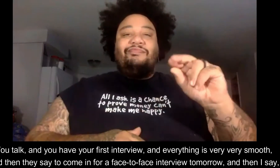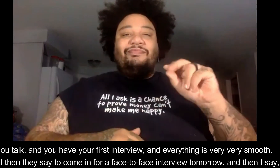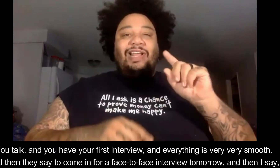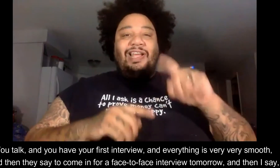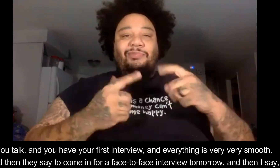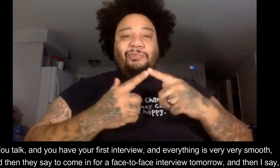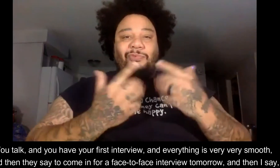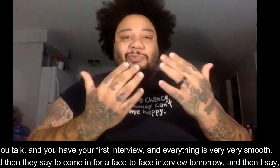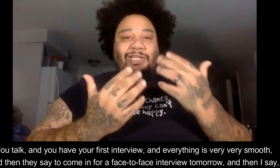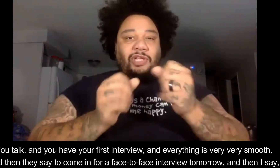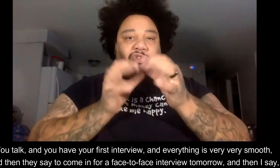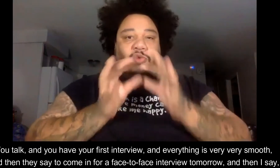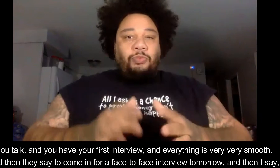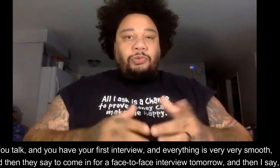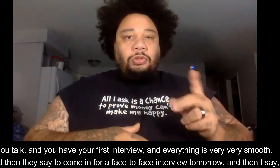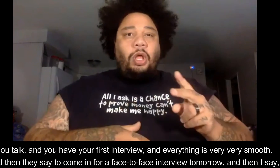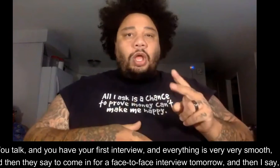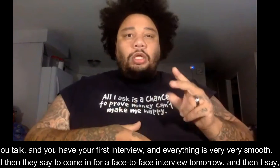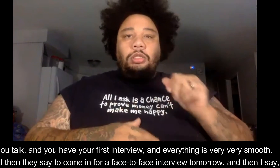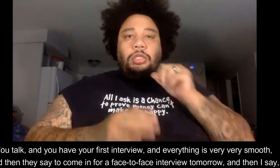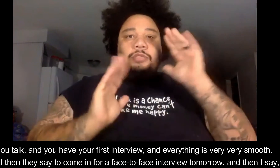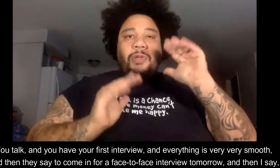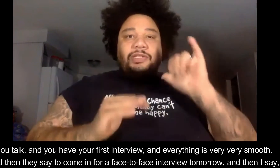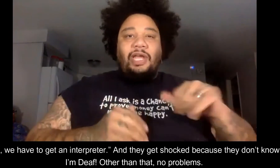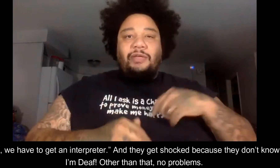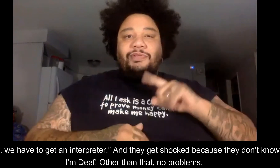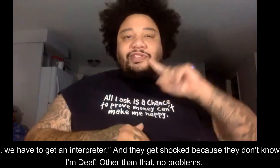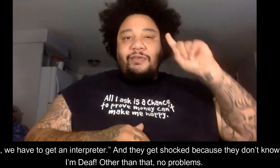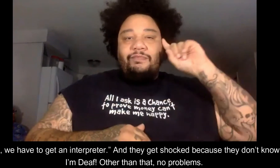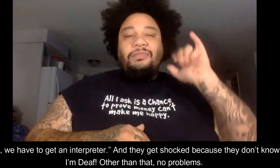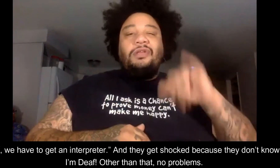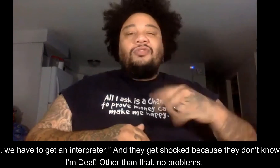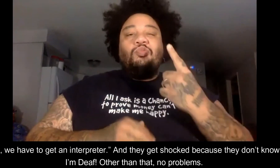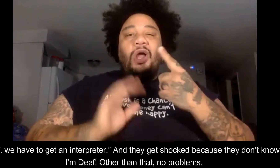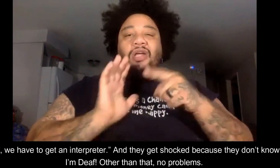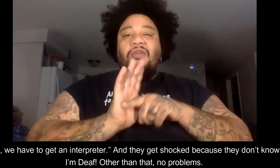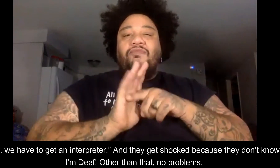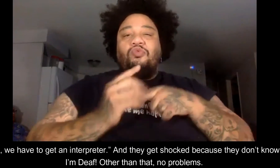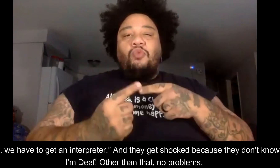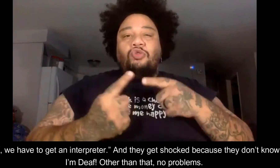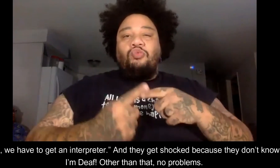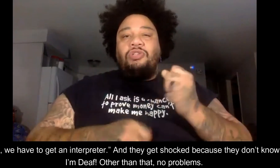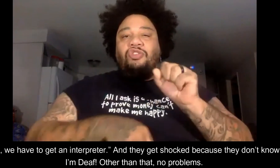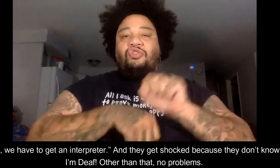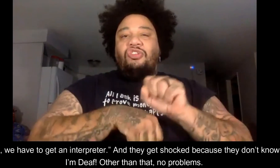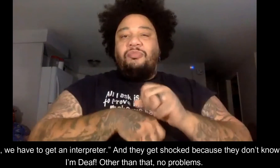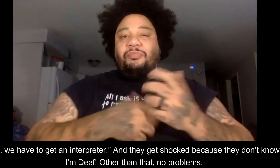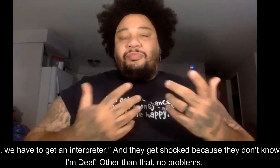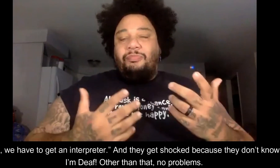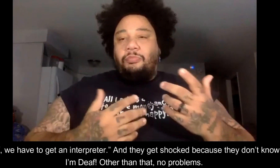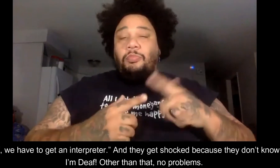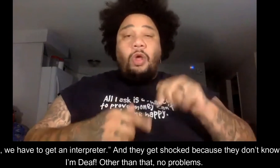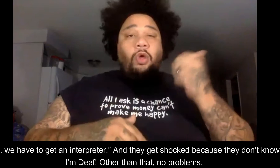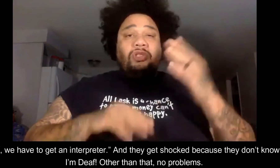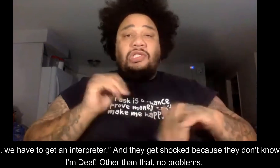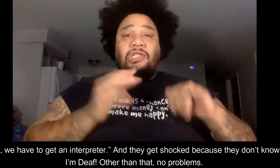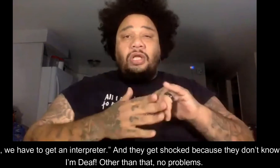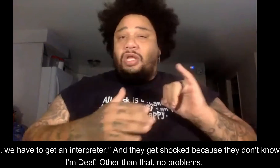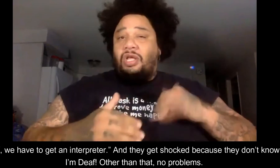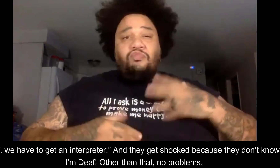And then they're okay, come in for a face-to-face interview tomorrow. And they're okay, we have to get an interpreter. And they get shocked because they don't know I'm